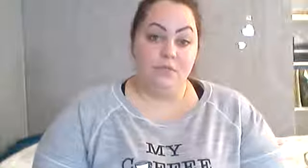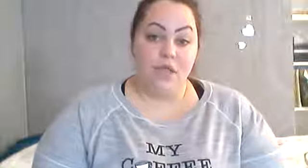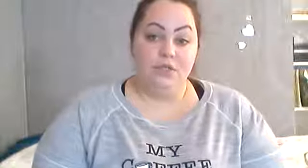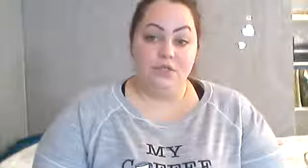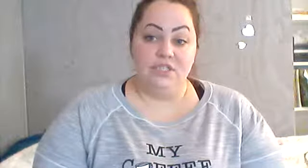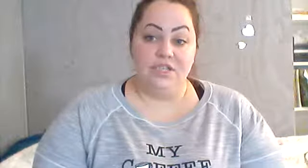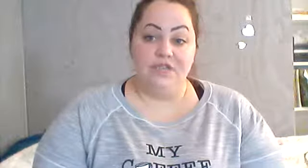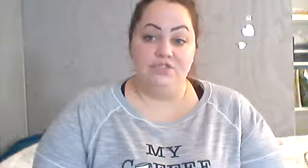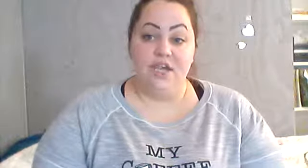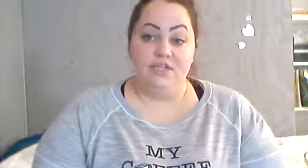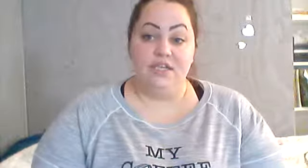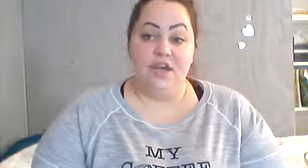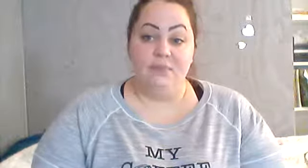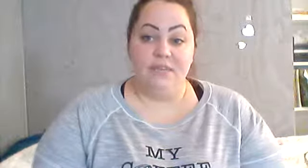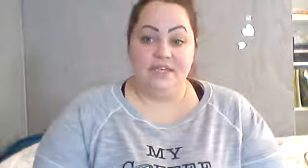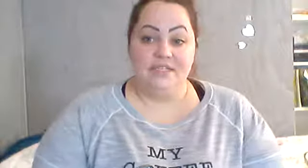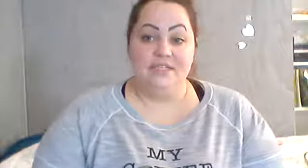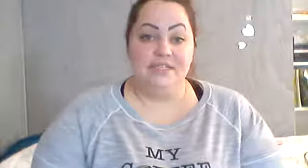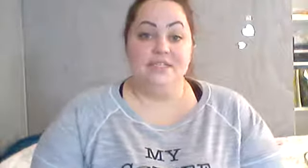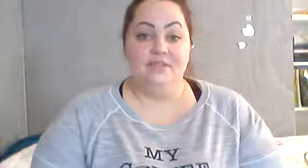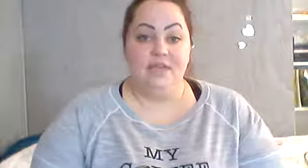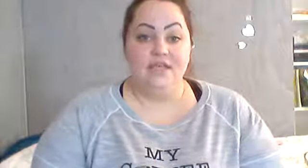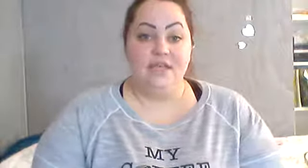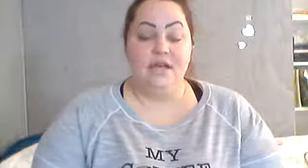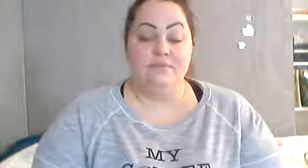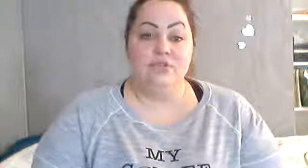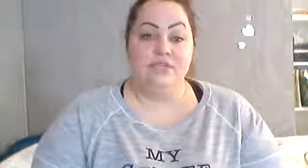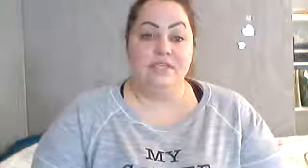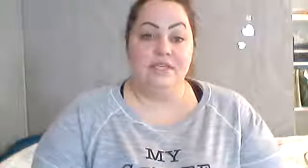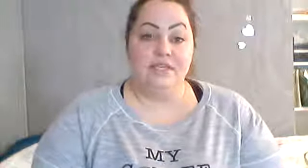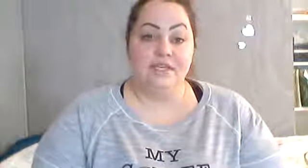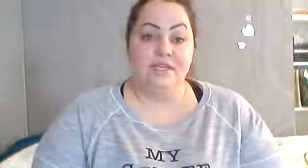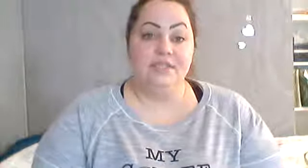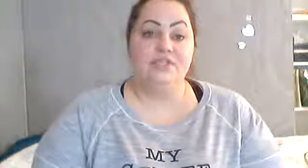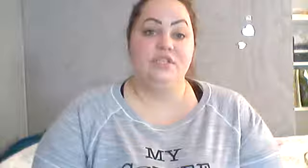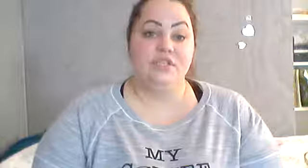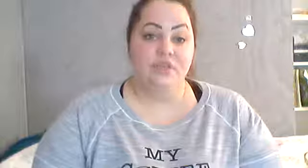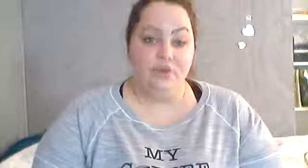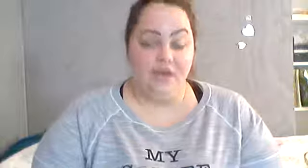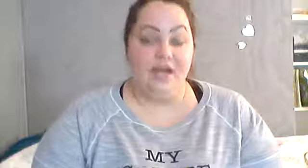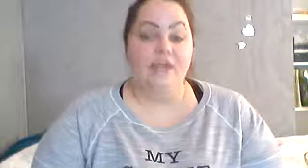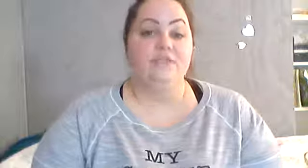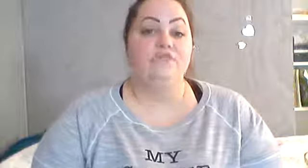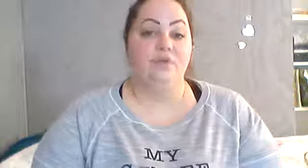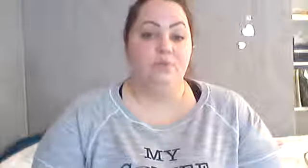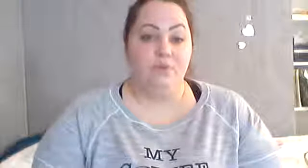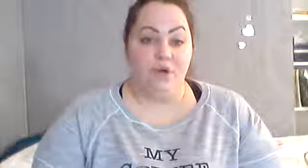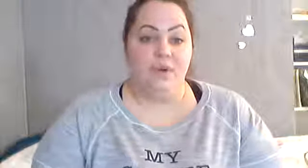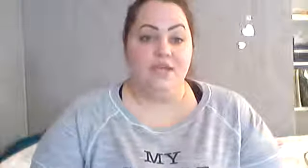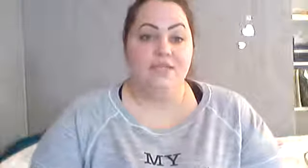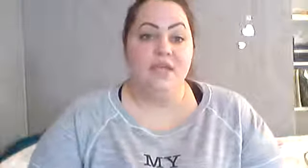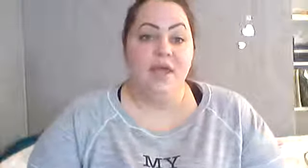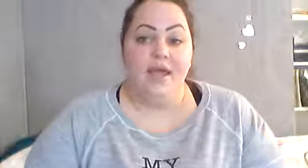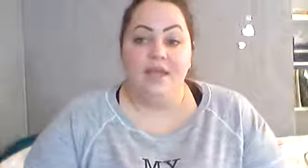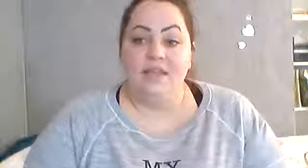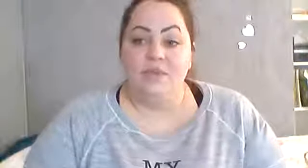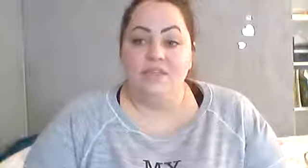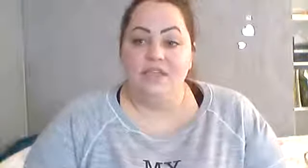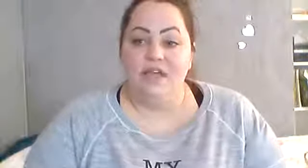So she said if she got to come like 6, 8 times during the year, then she could know you guys, follow your progress. And then once I